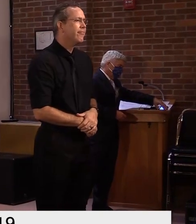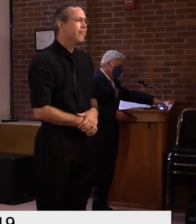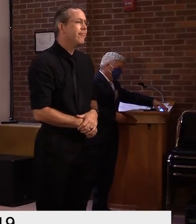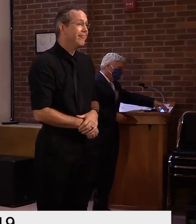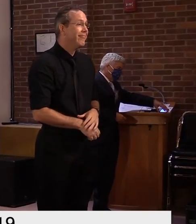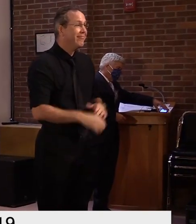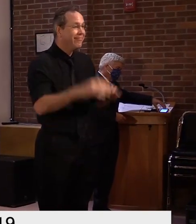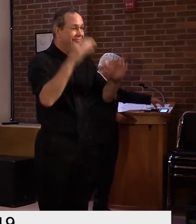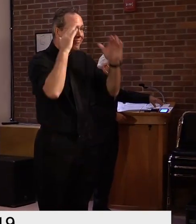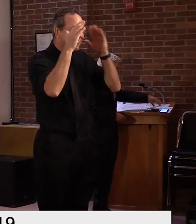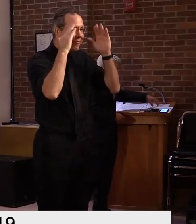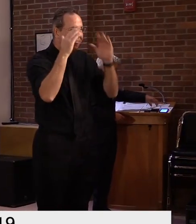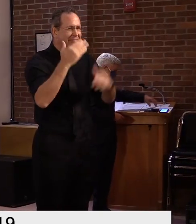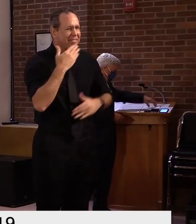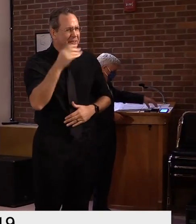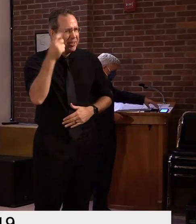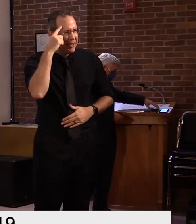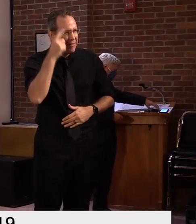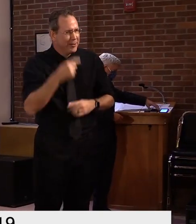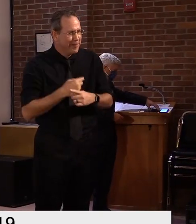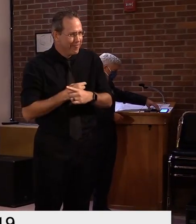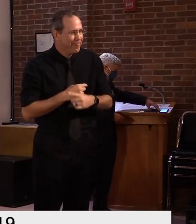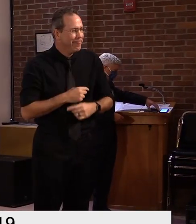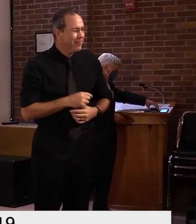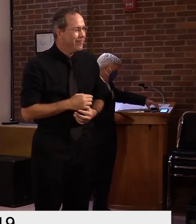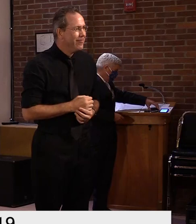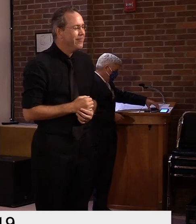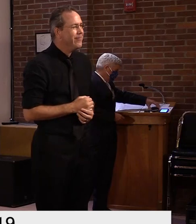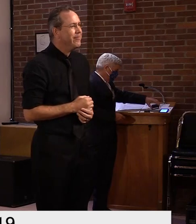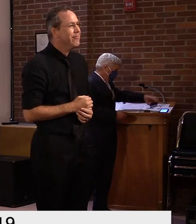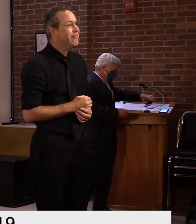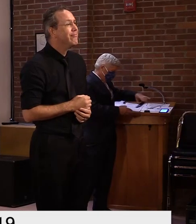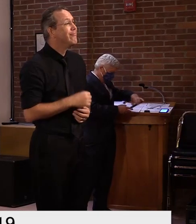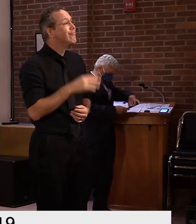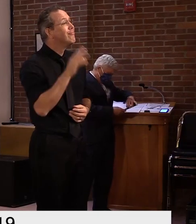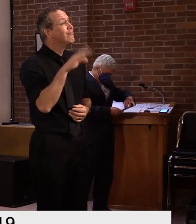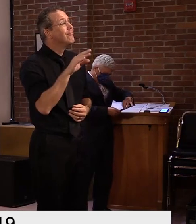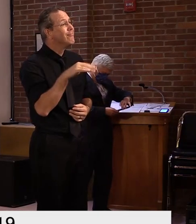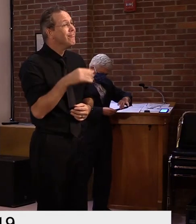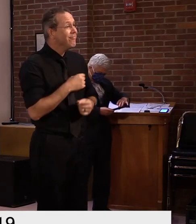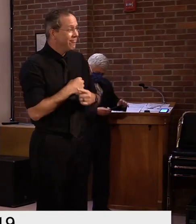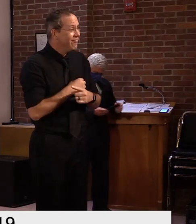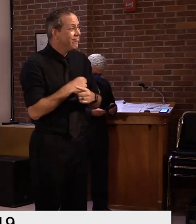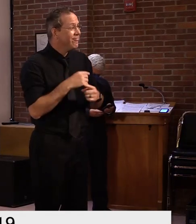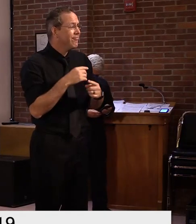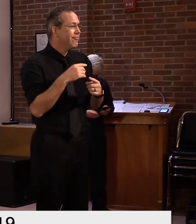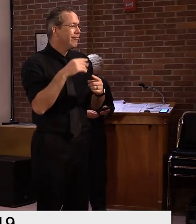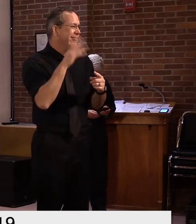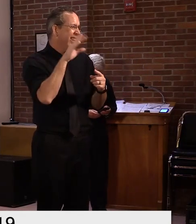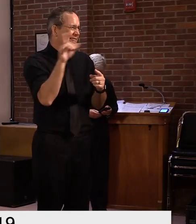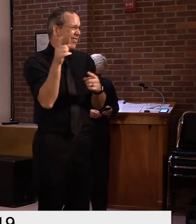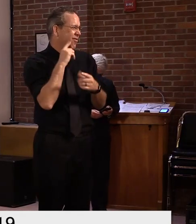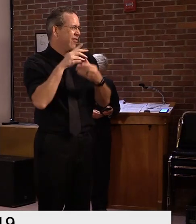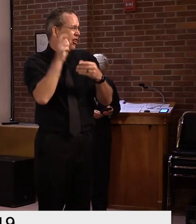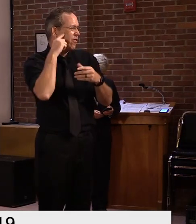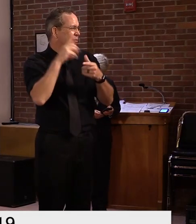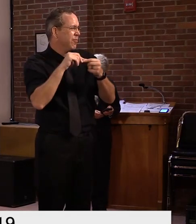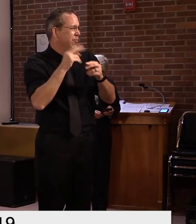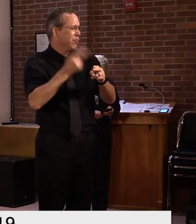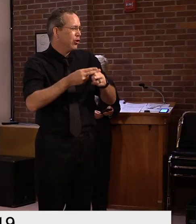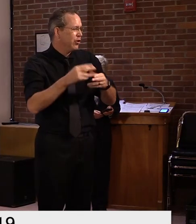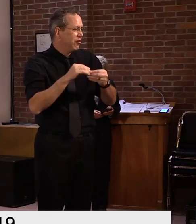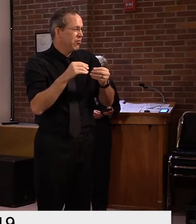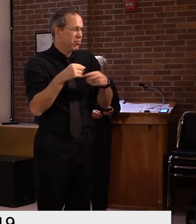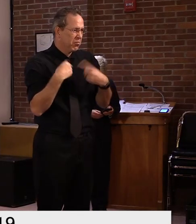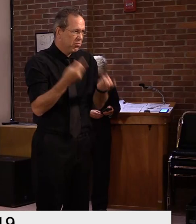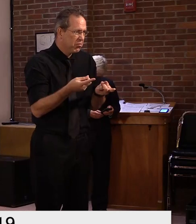Good morning, and thank you, Governor. As the governor said, we have made great progress in supporting Vermonters